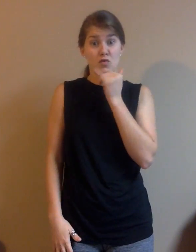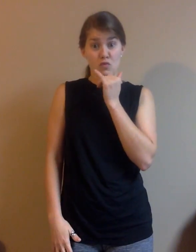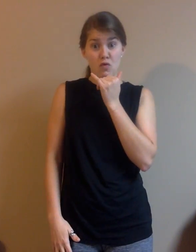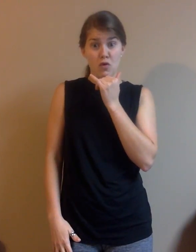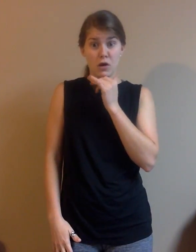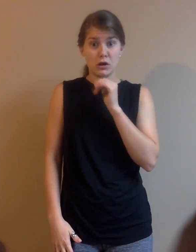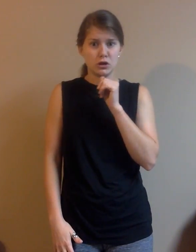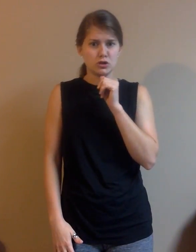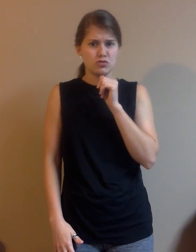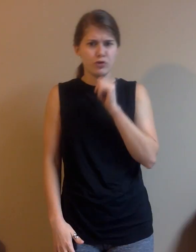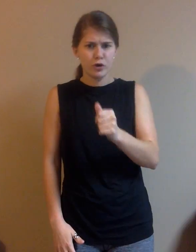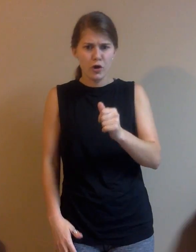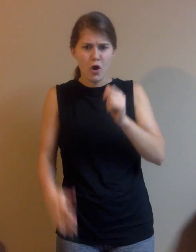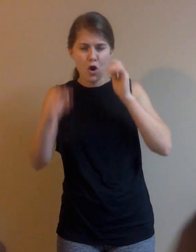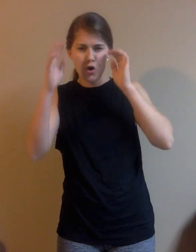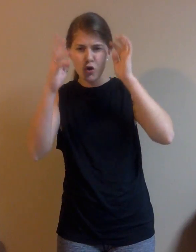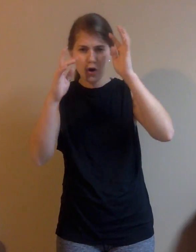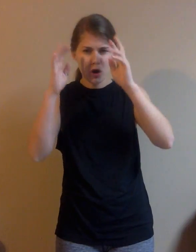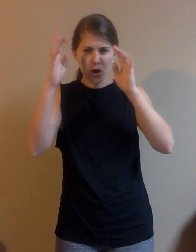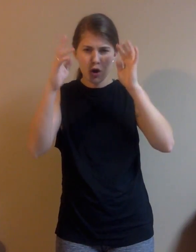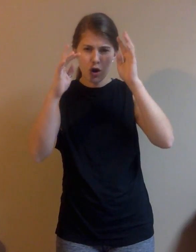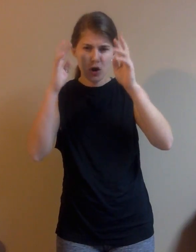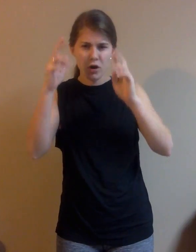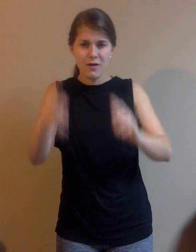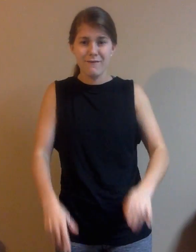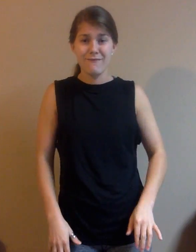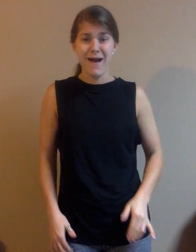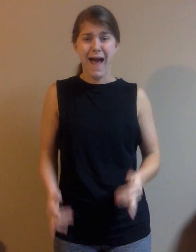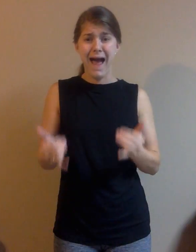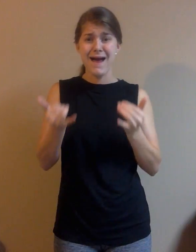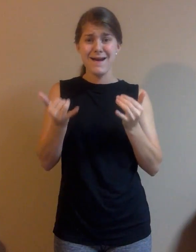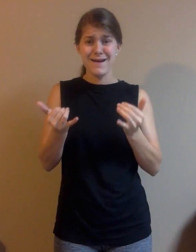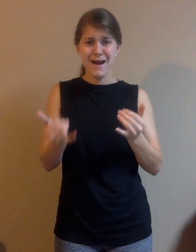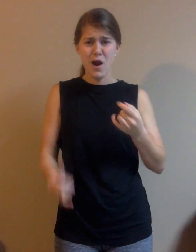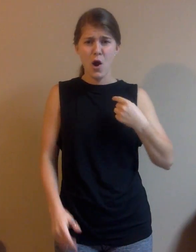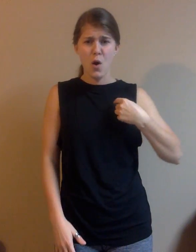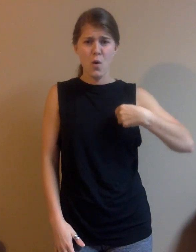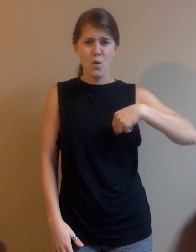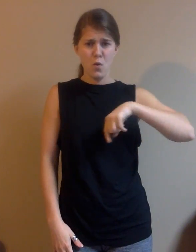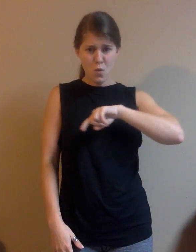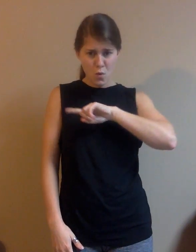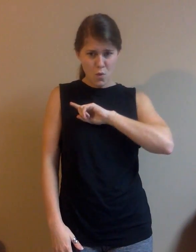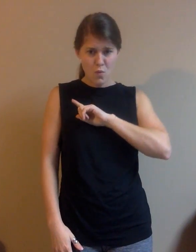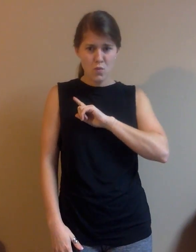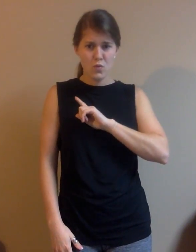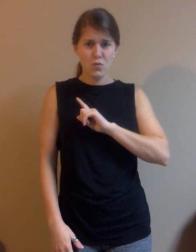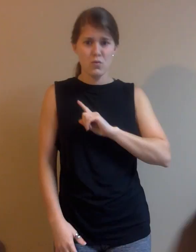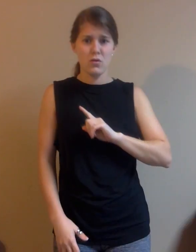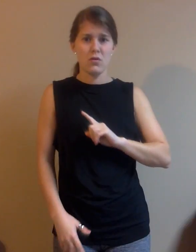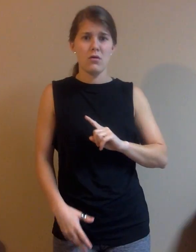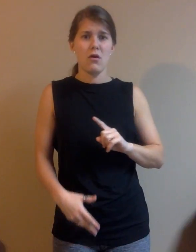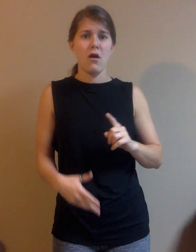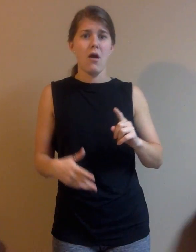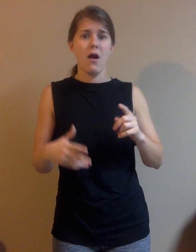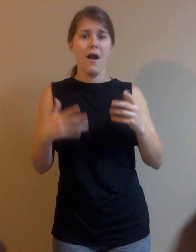stigmatize mistakes. And we're now running national education systems where mistakes are the worst thing you can make. And the